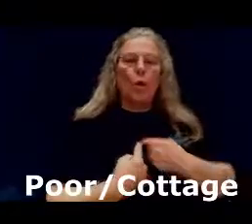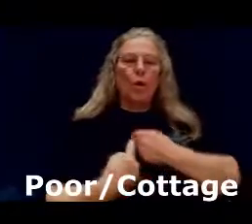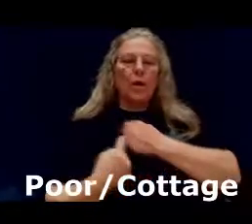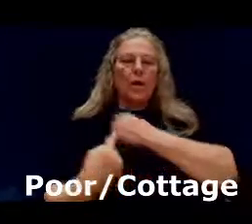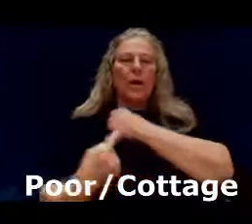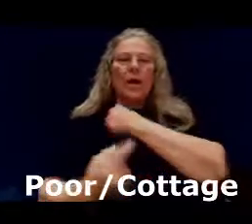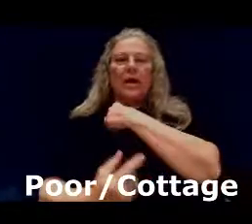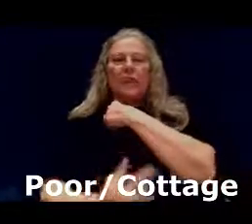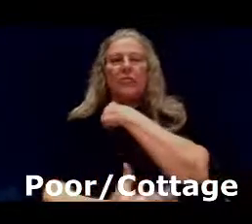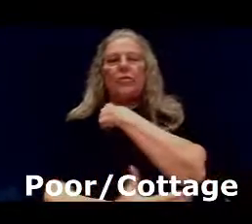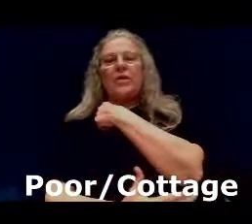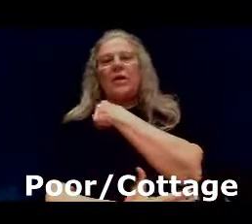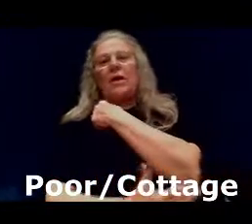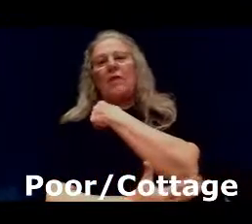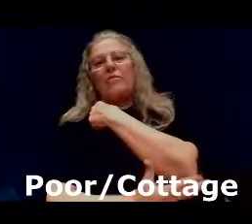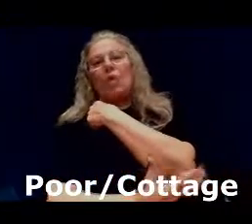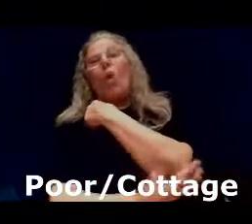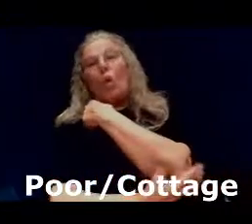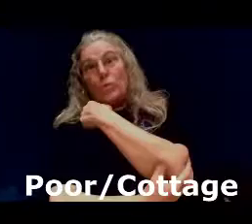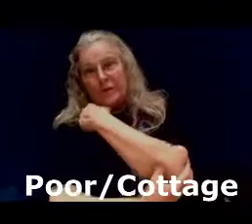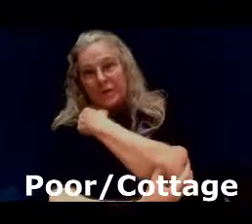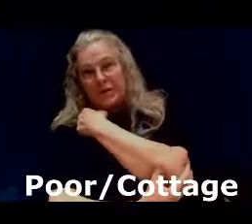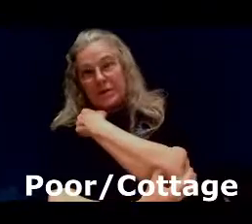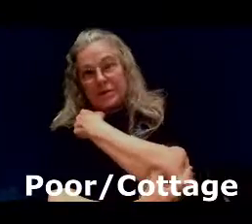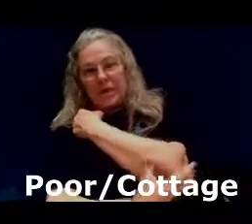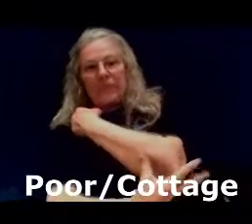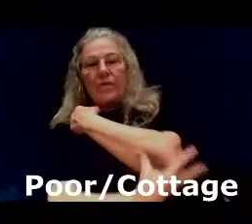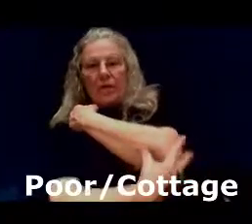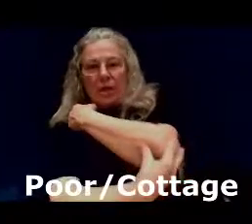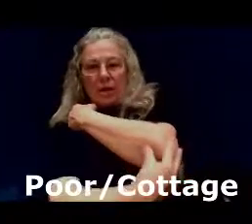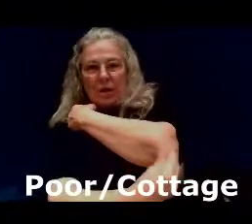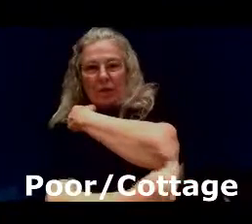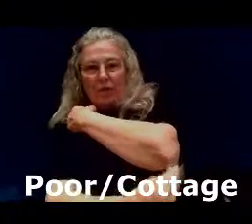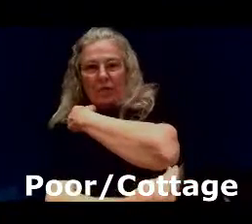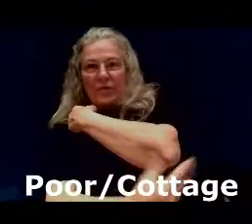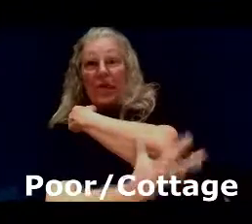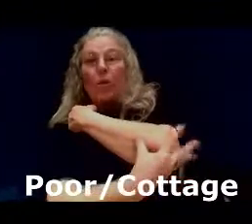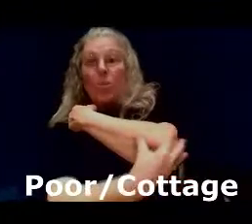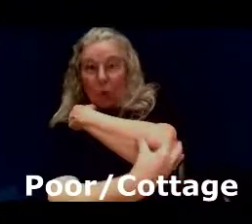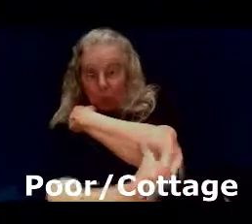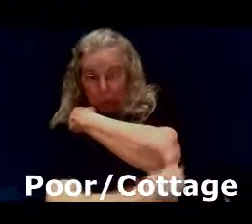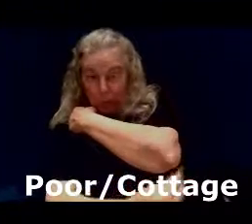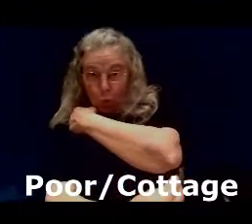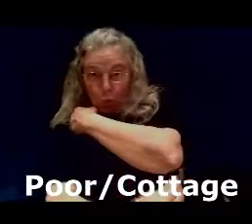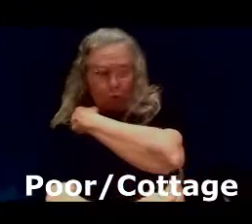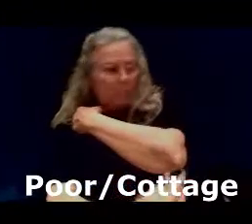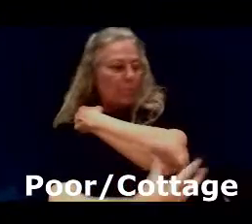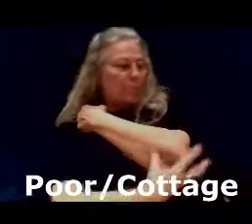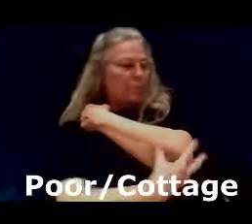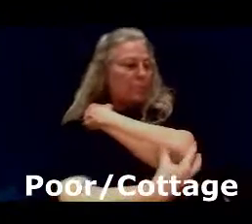Pour. If you think of the holes in the sleeve coming off the elbow, pour.